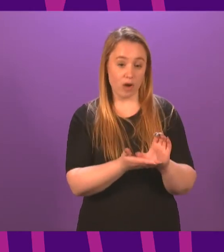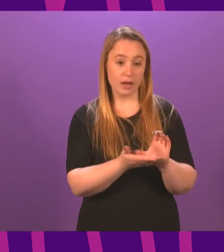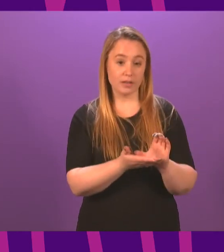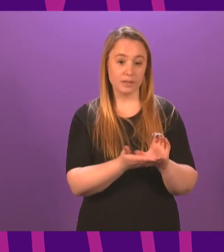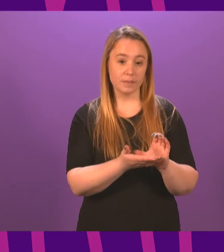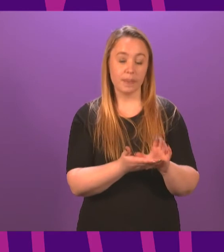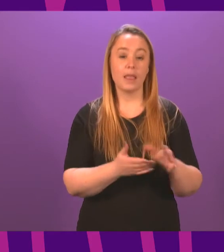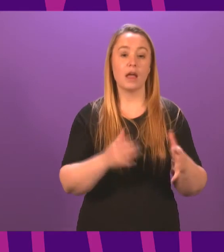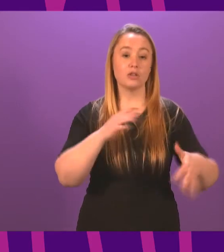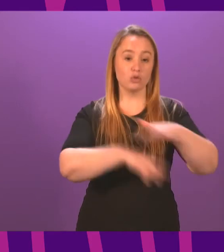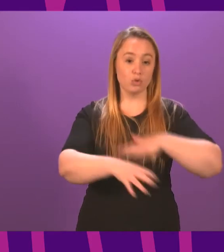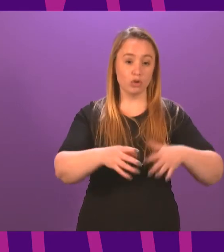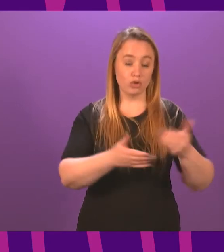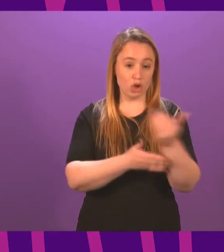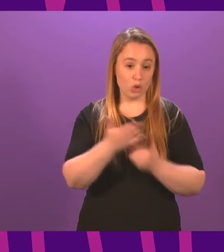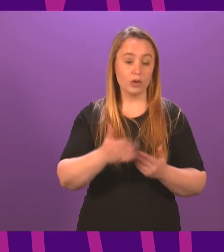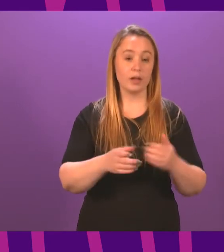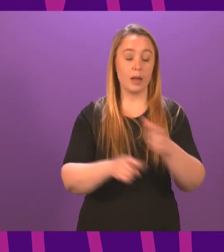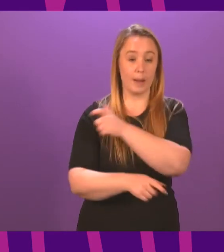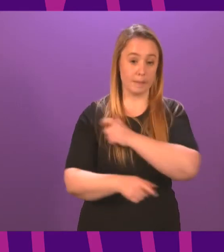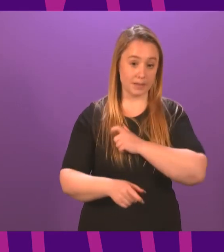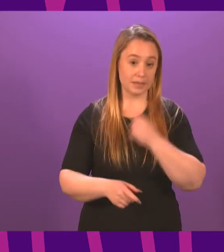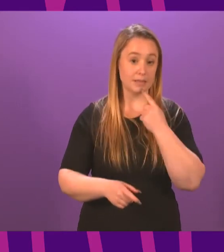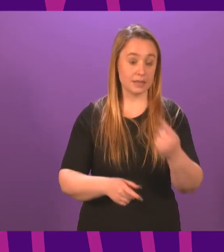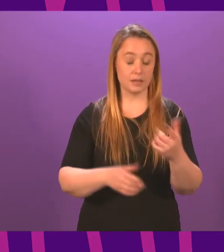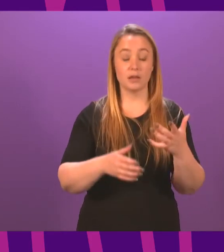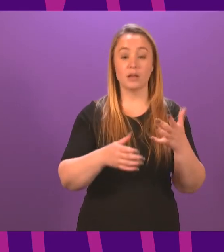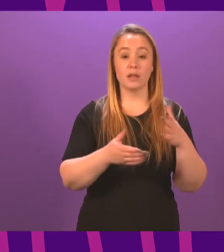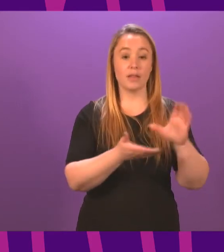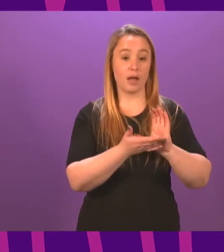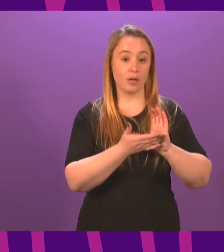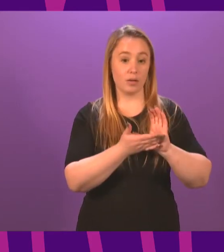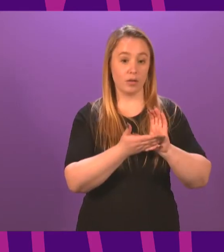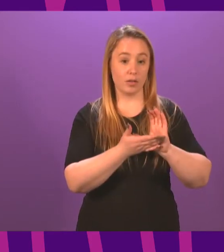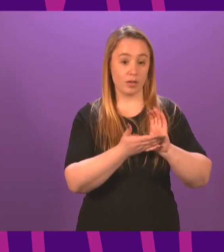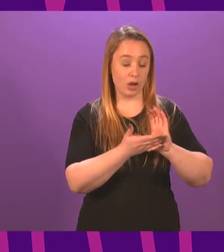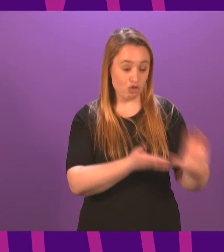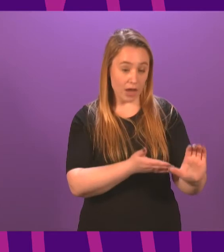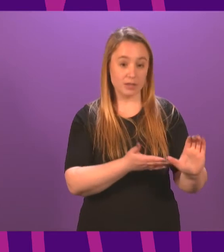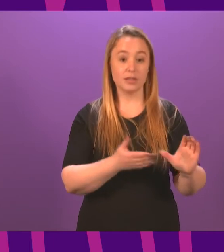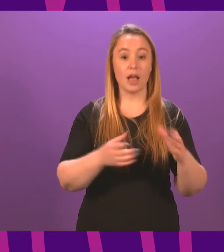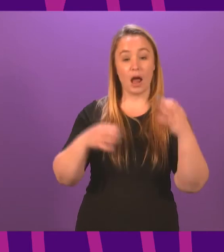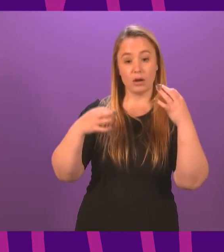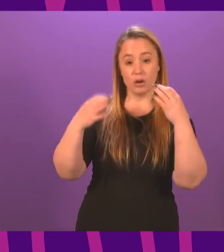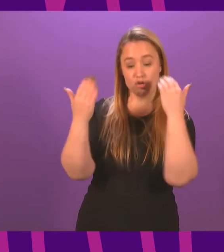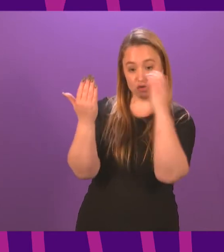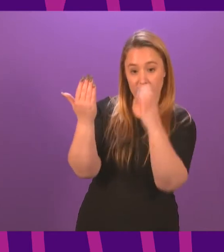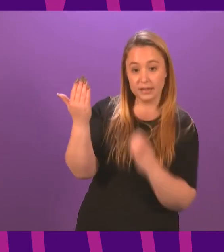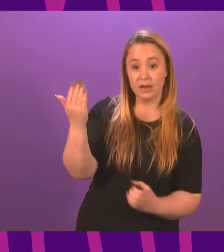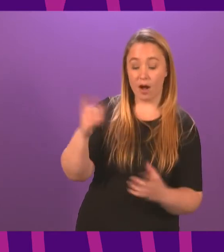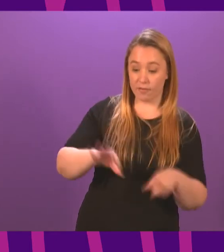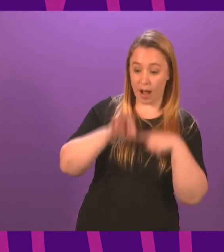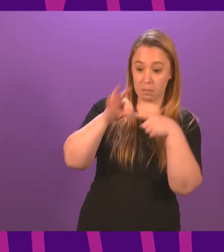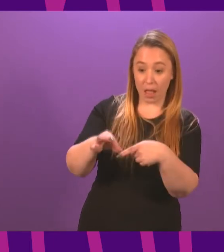Security Committee. We have heard about potential issues with the self-isolation grant, including qualifying criteria and how those who apply unsuccessfully for